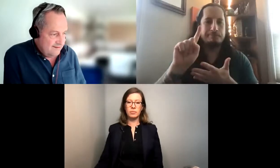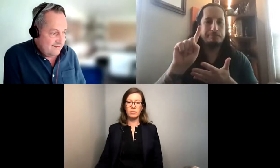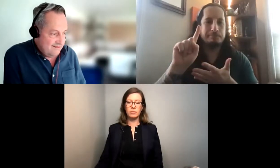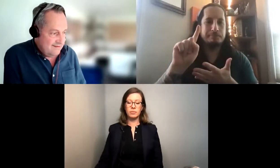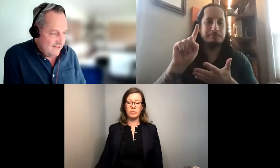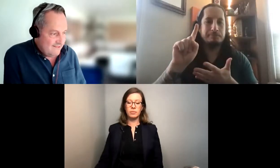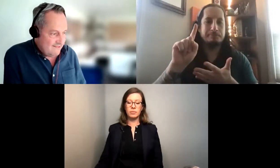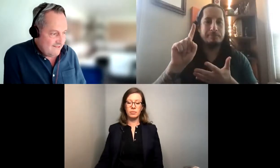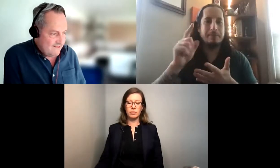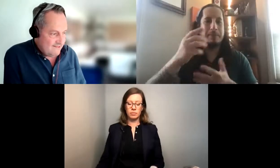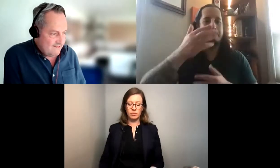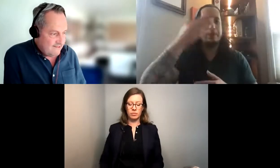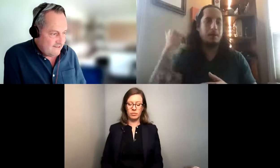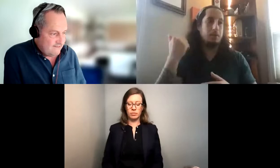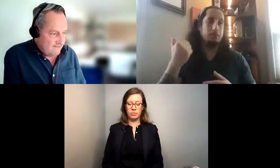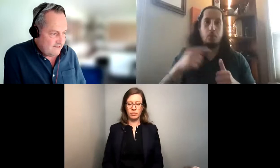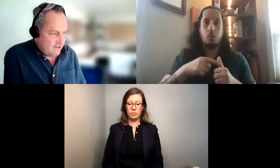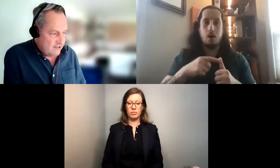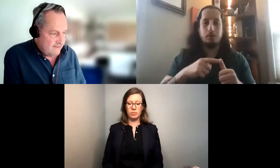with school achievement